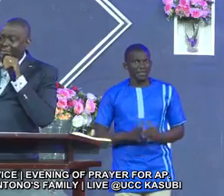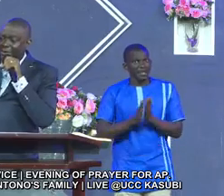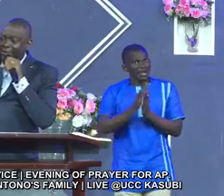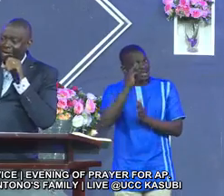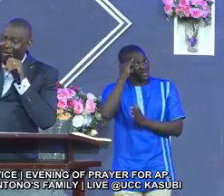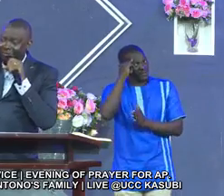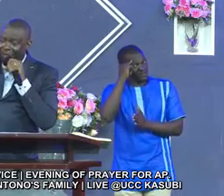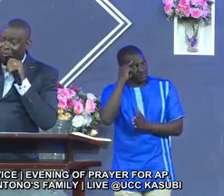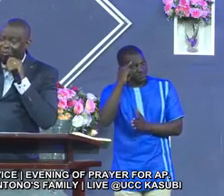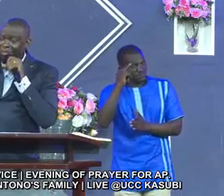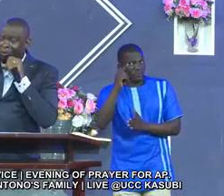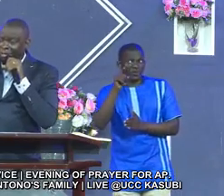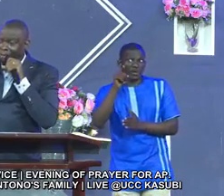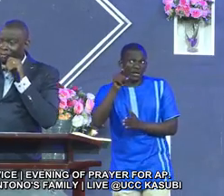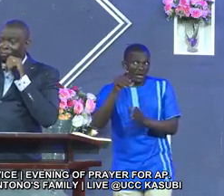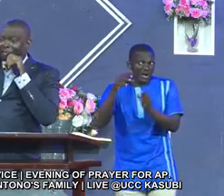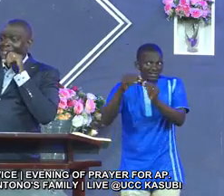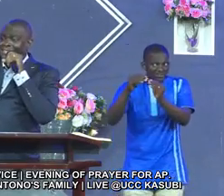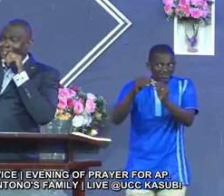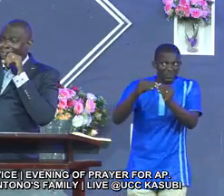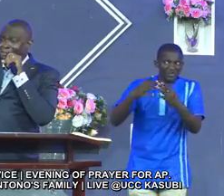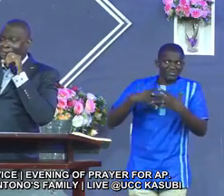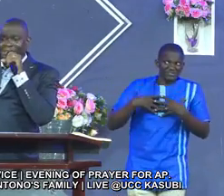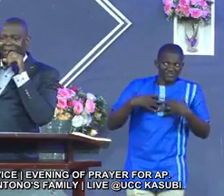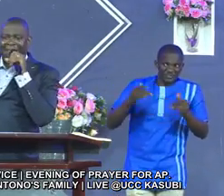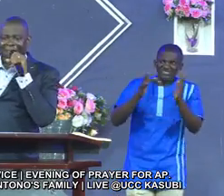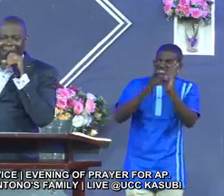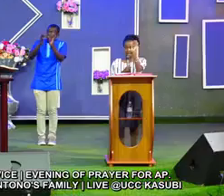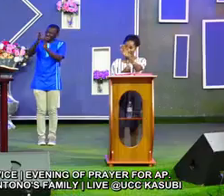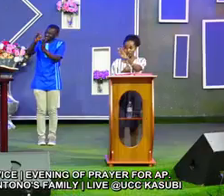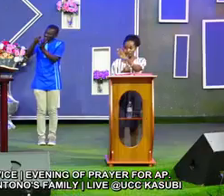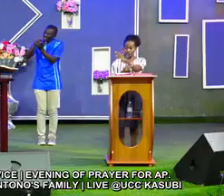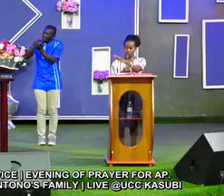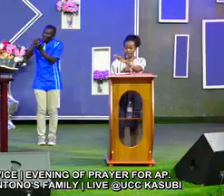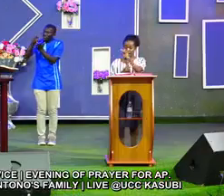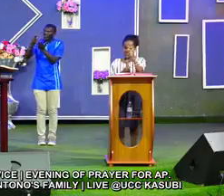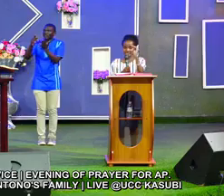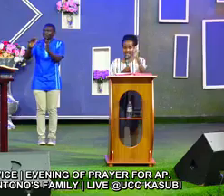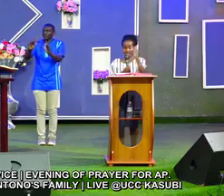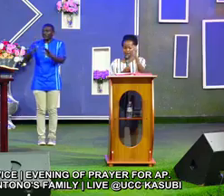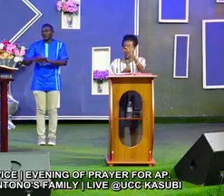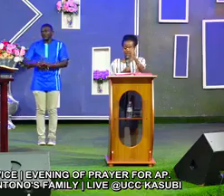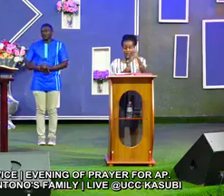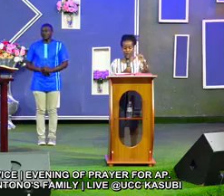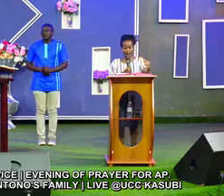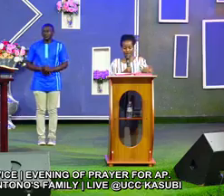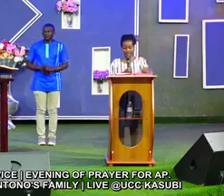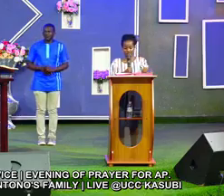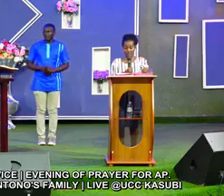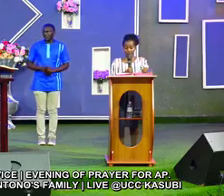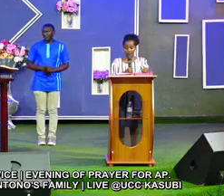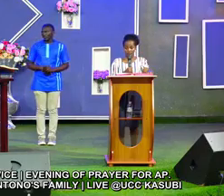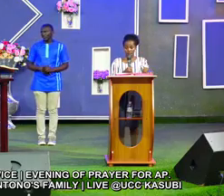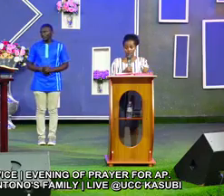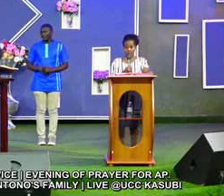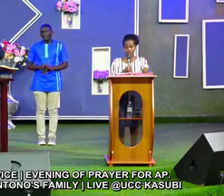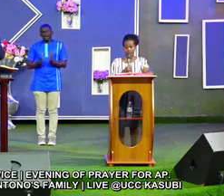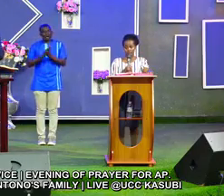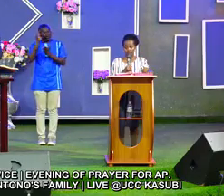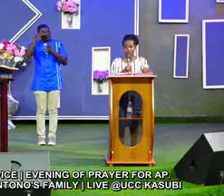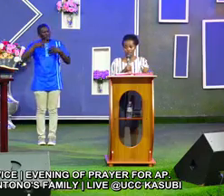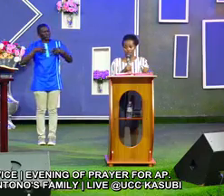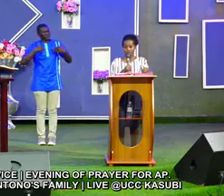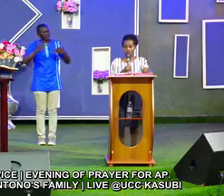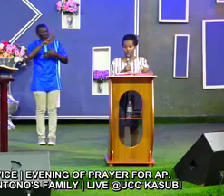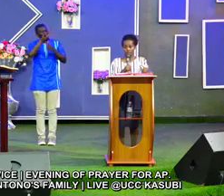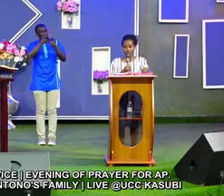price. Even for the healing of Ephraim, our son, he paid the price. Even